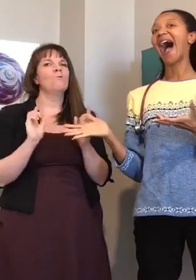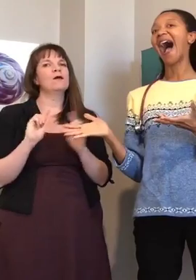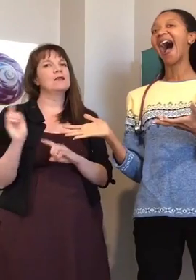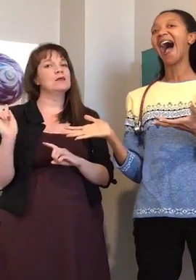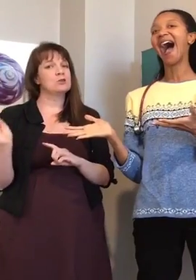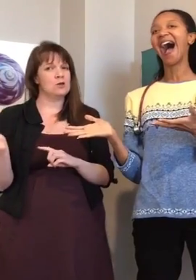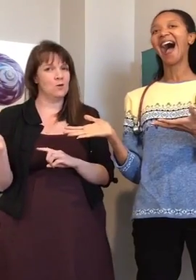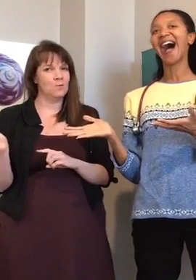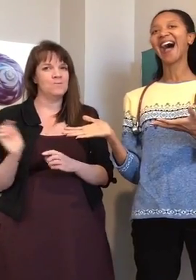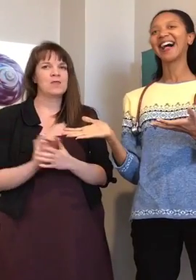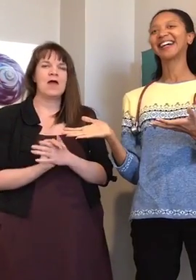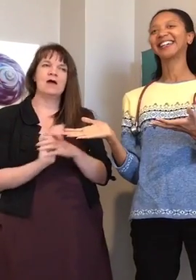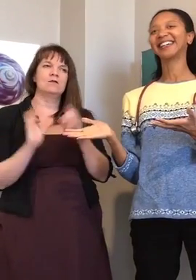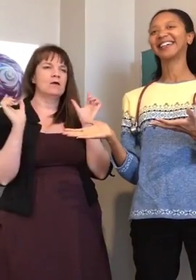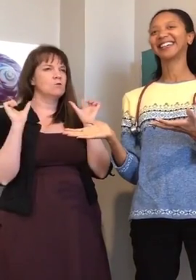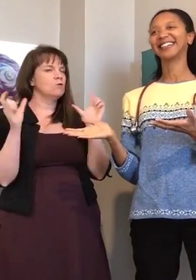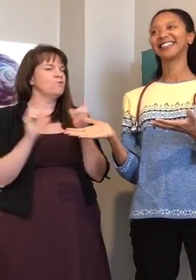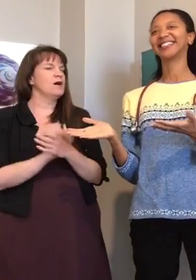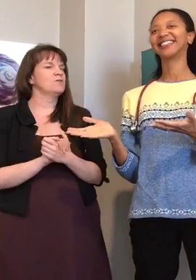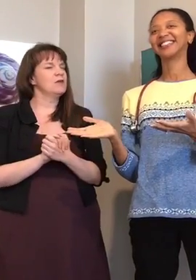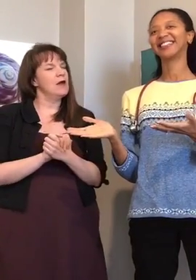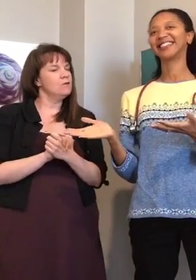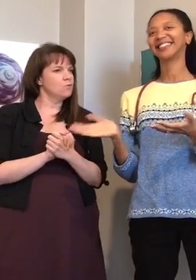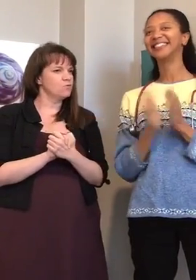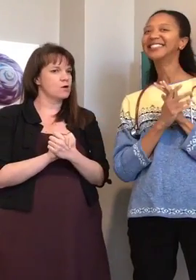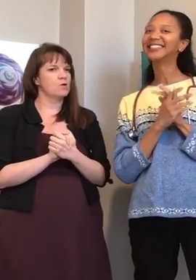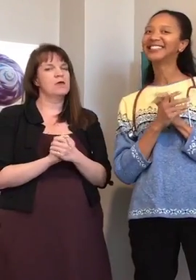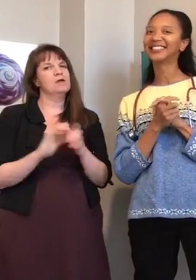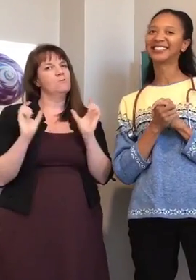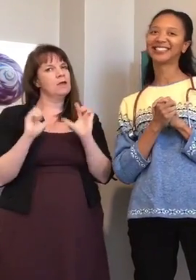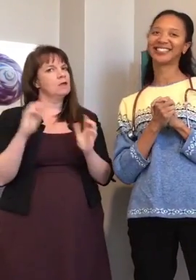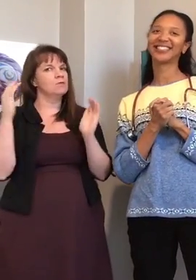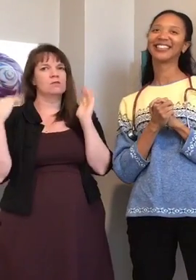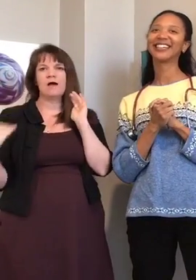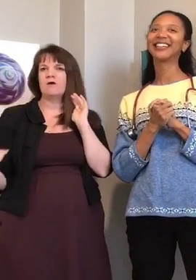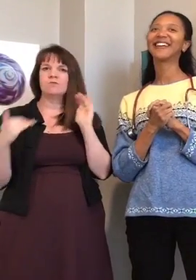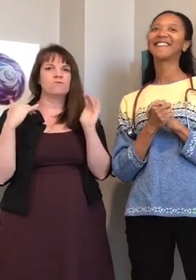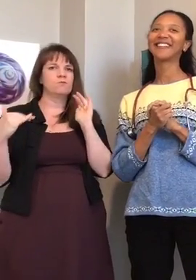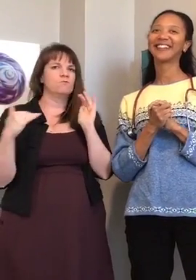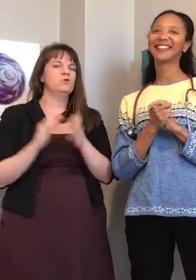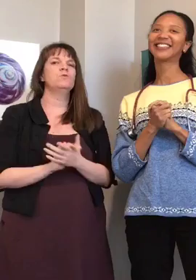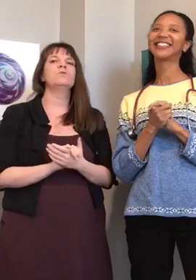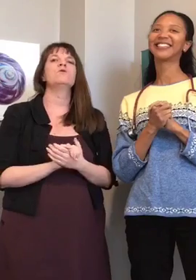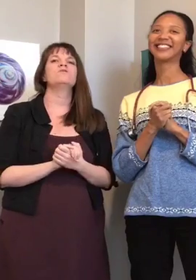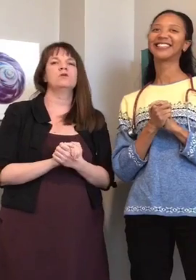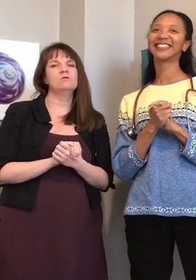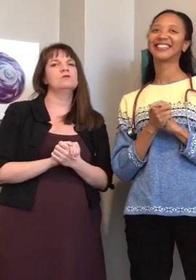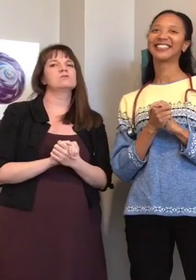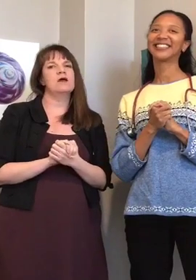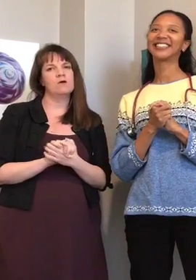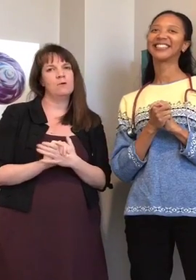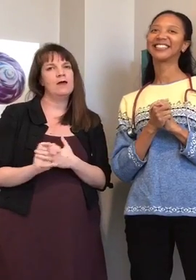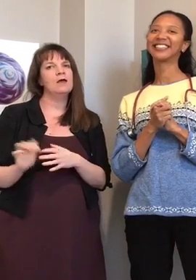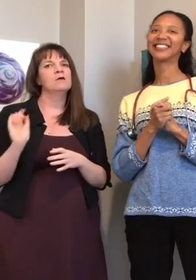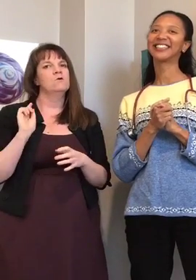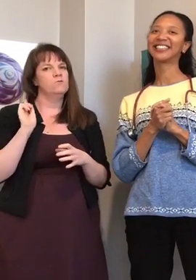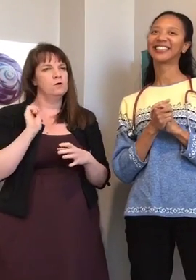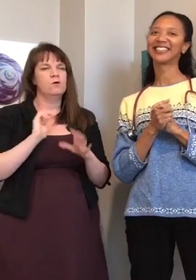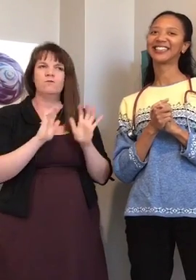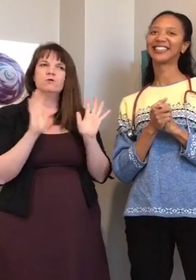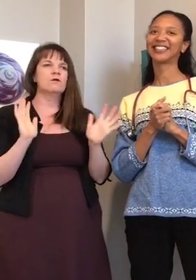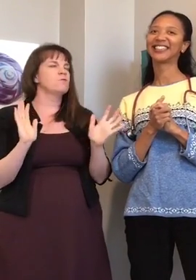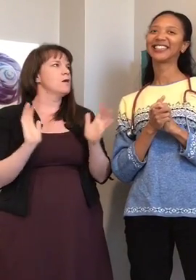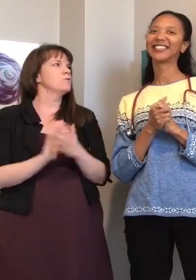Wink, What I Need to Know. And you'll find at the end, we'll start going in a wink, the few bullet points that you need to take away.